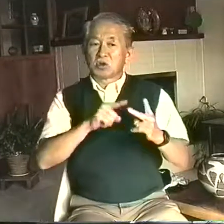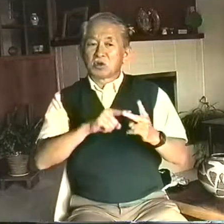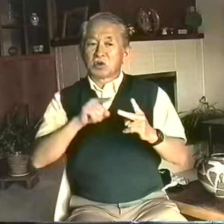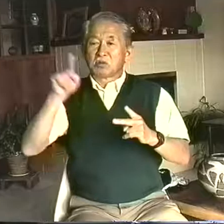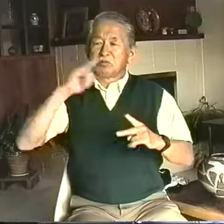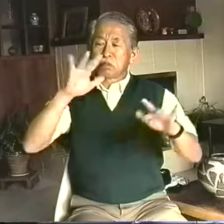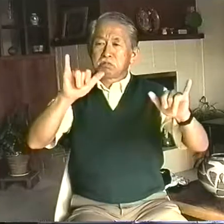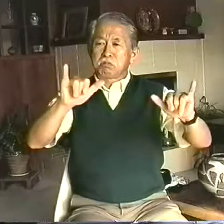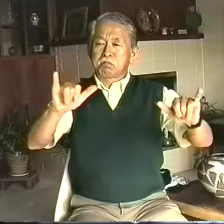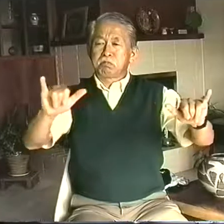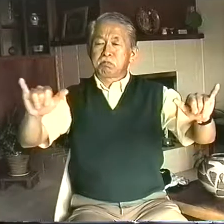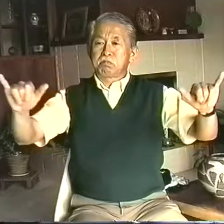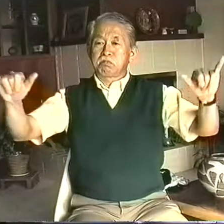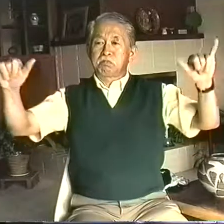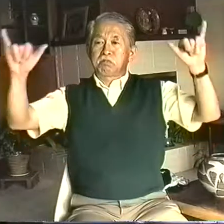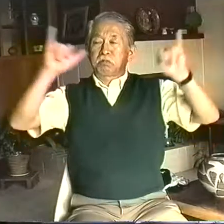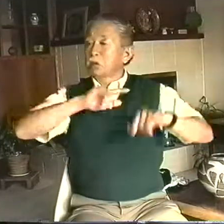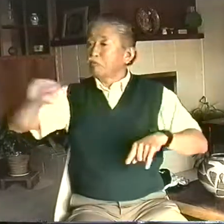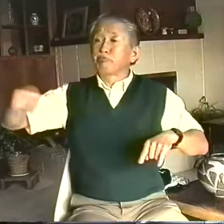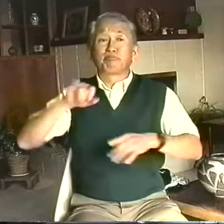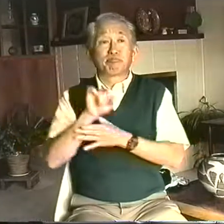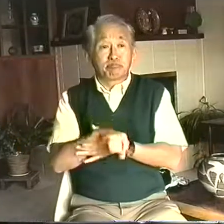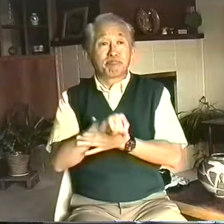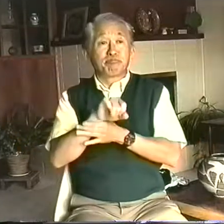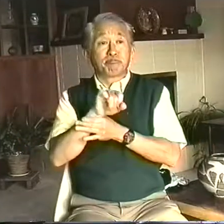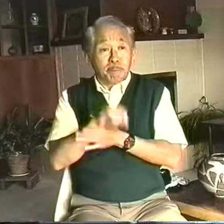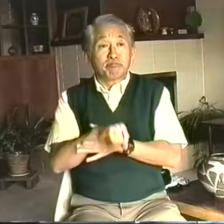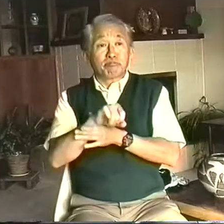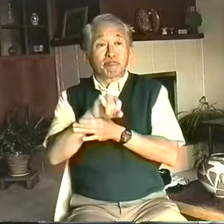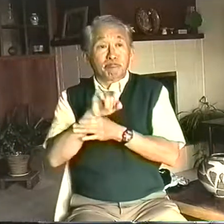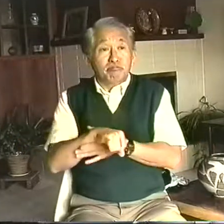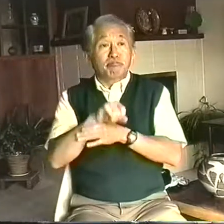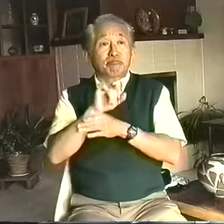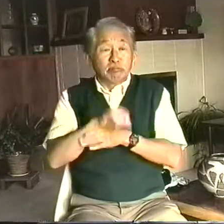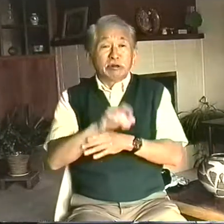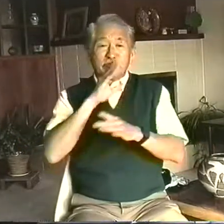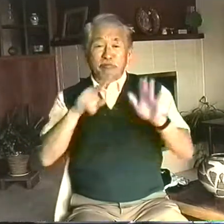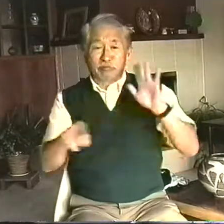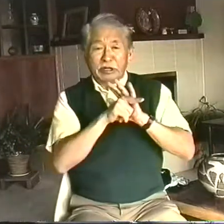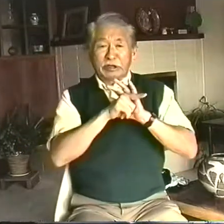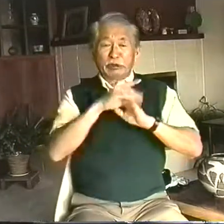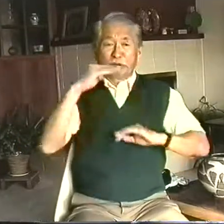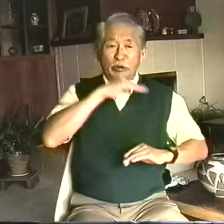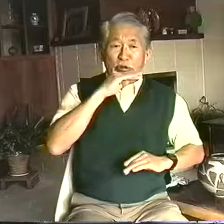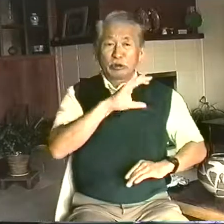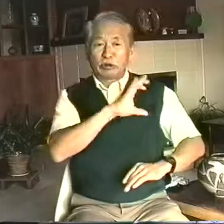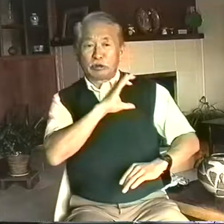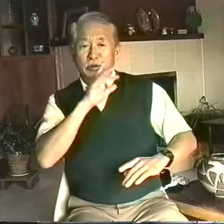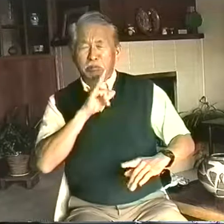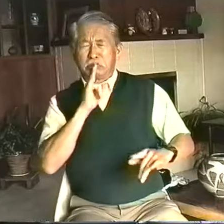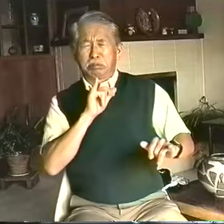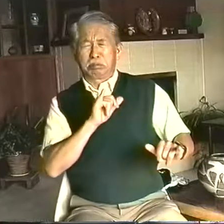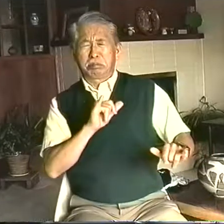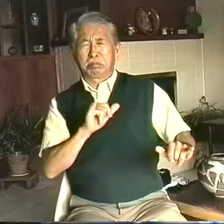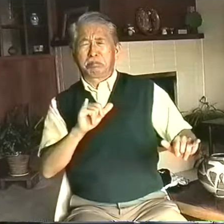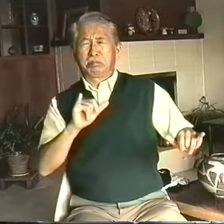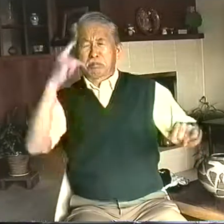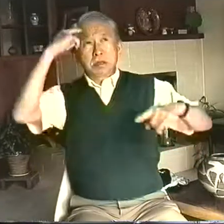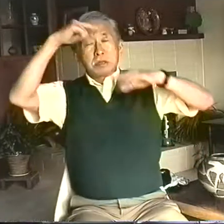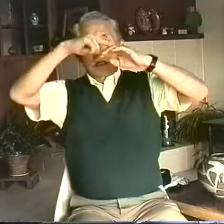jury who made some comments about the police officer lying, and made that comment over and over again, and then the rest of us just sort